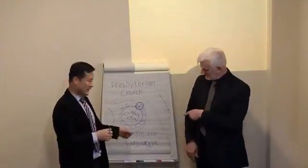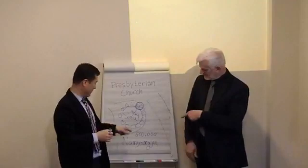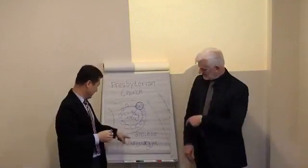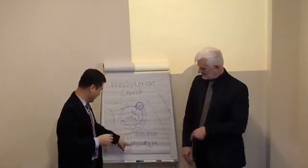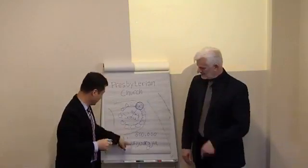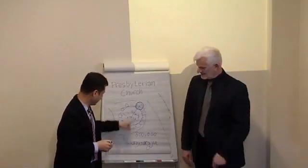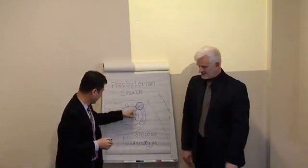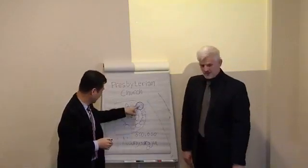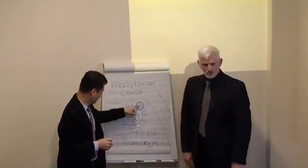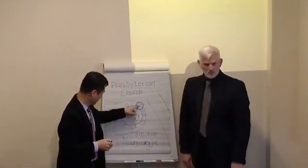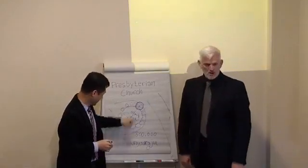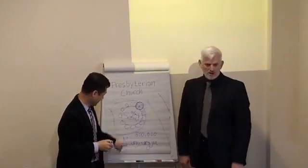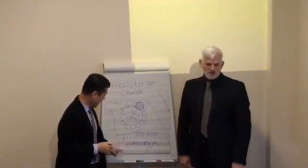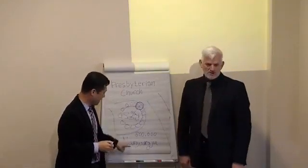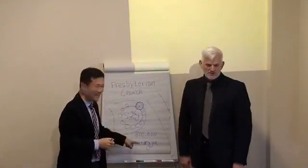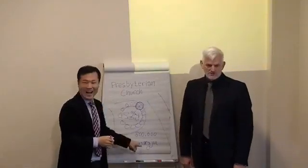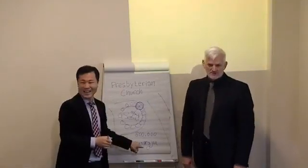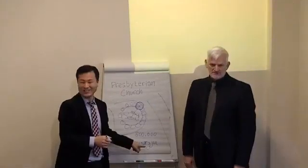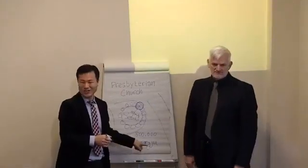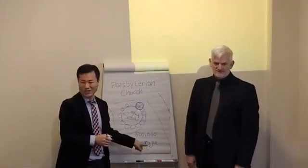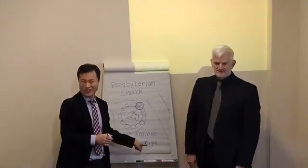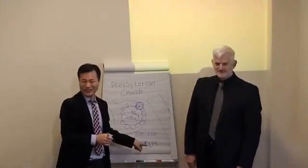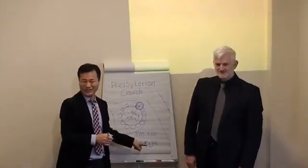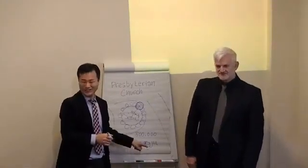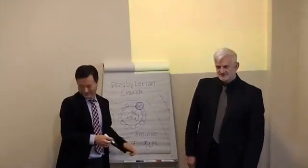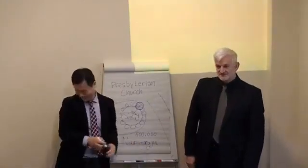live this city, Namyangju.